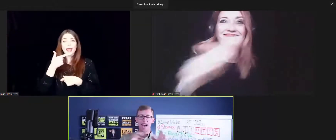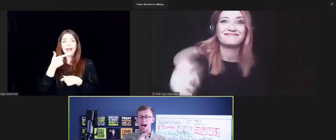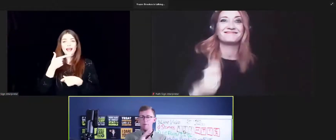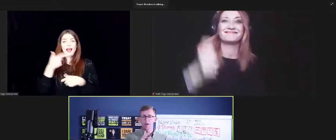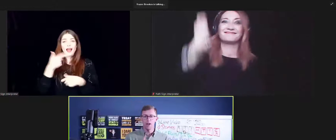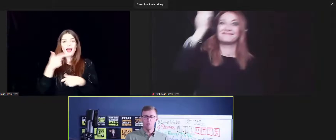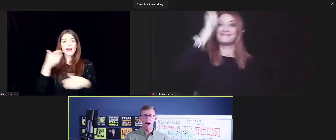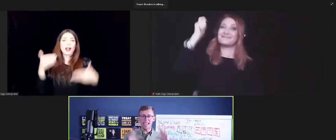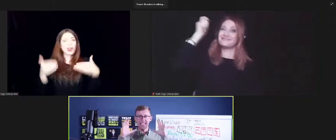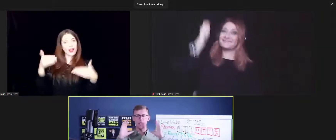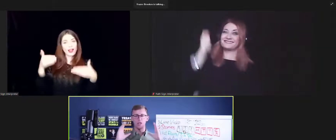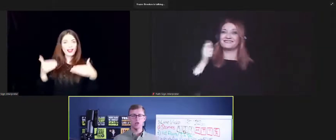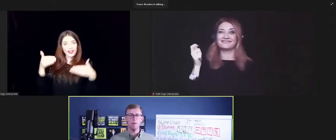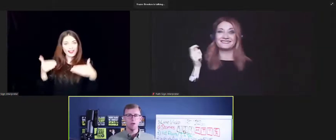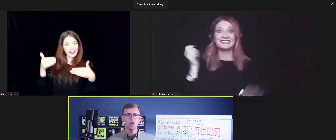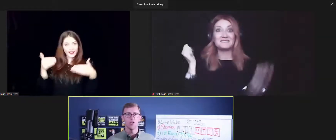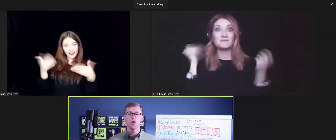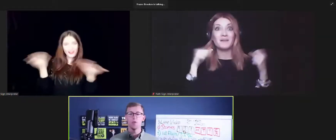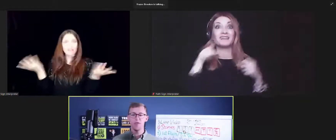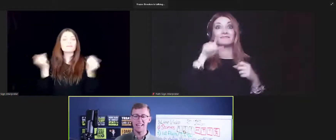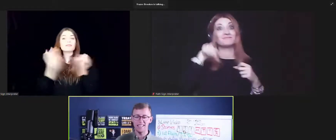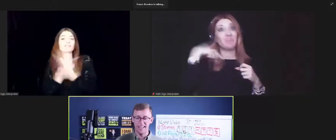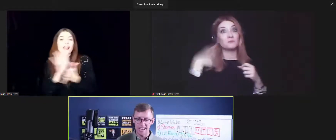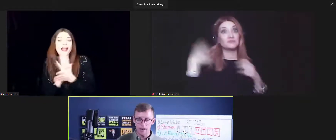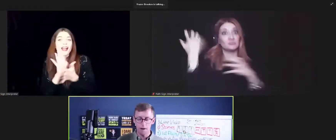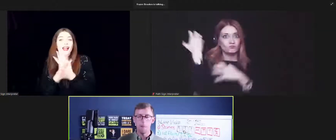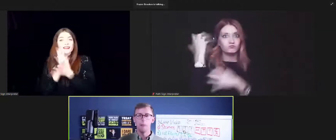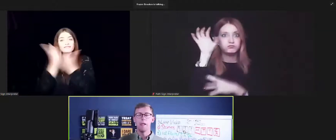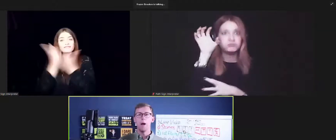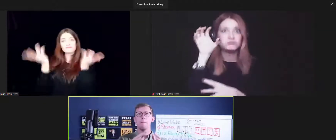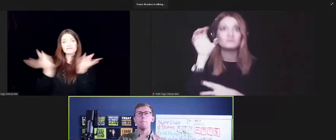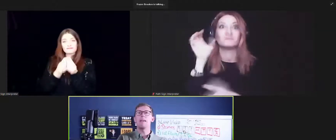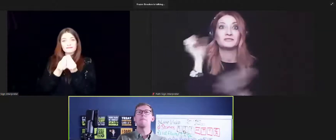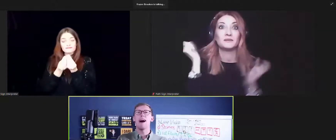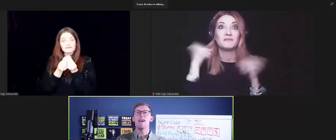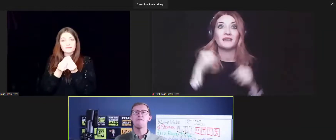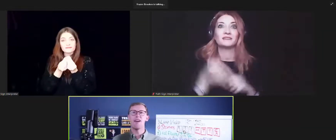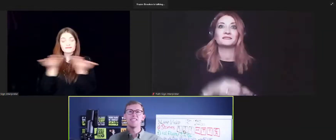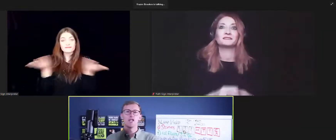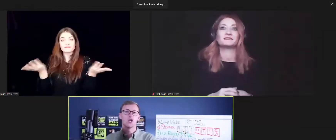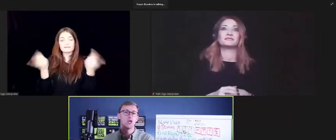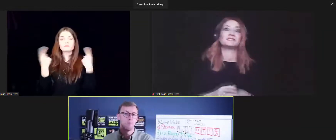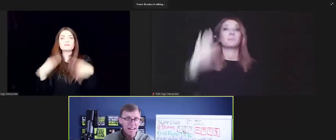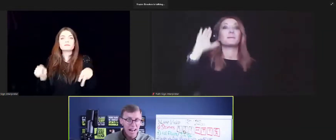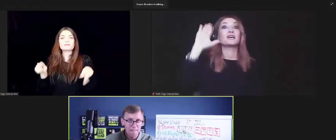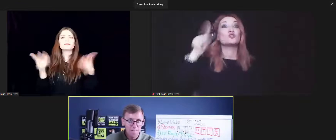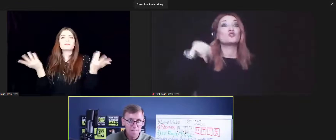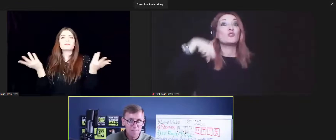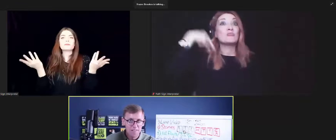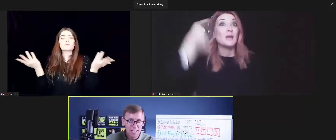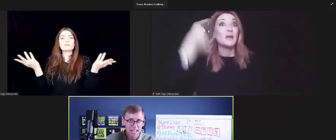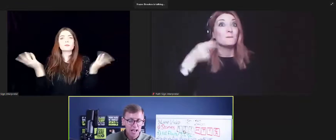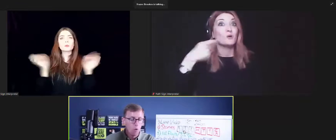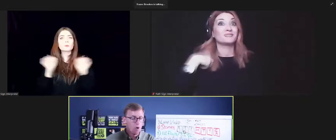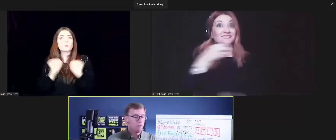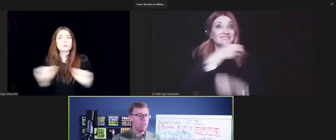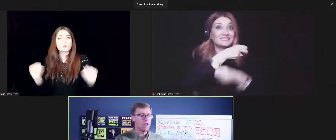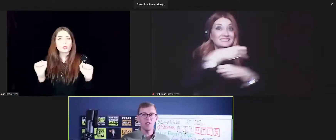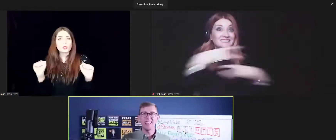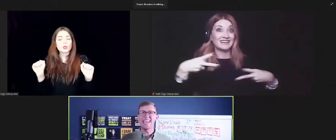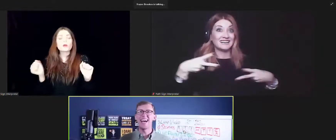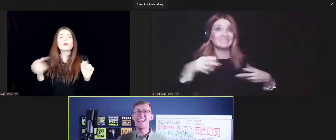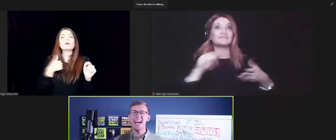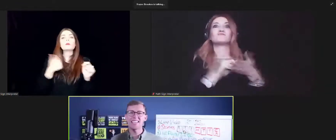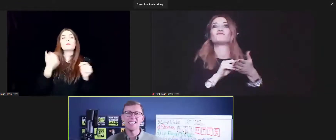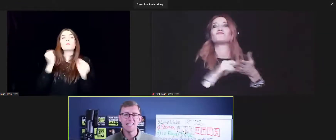then I'm going to write in the description something like, meet my friend Sabrina. We